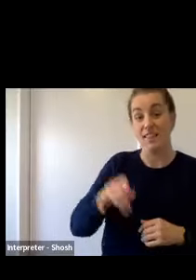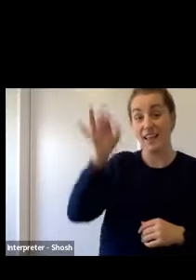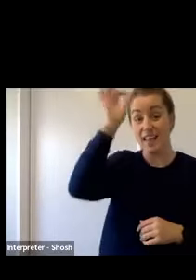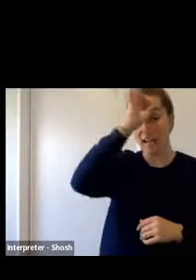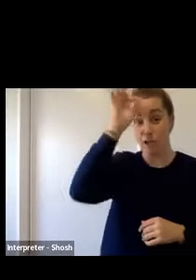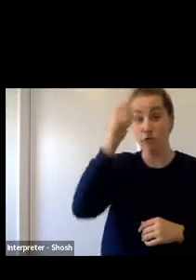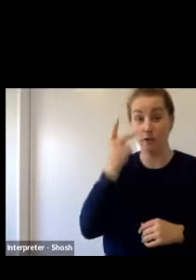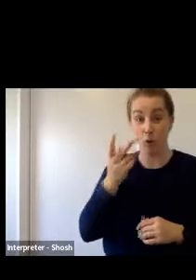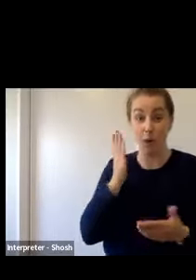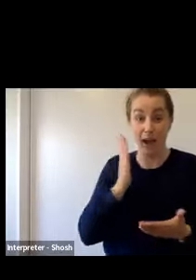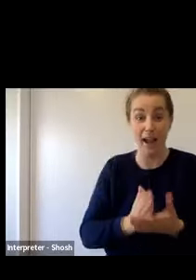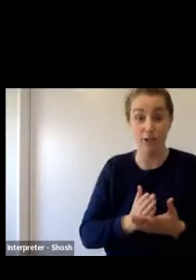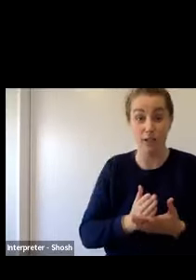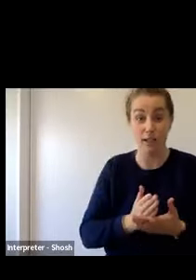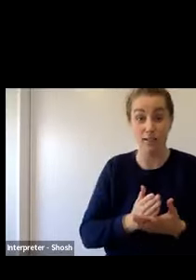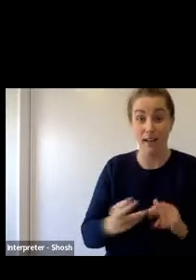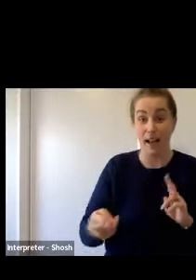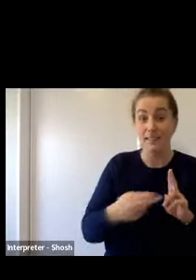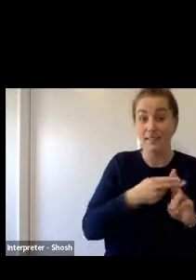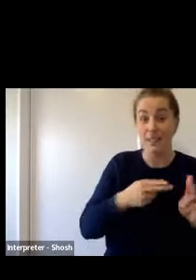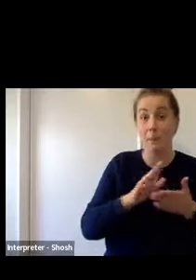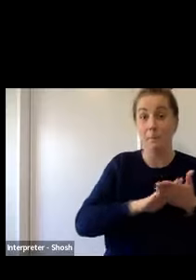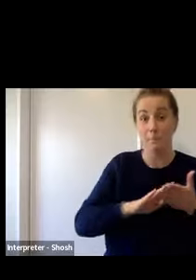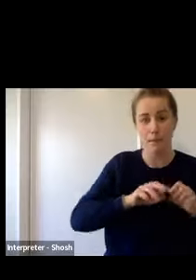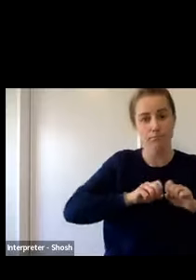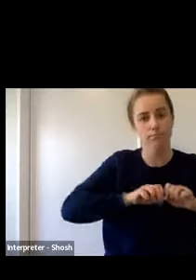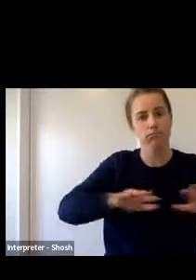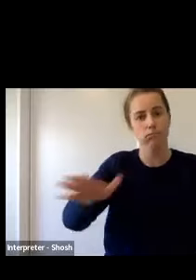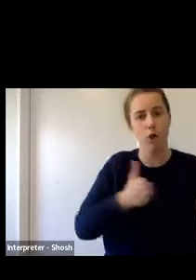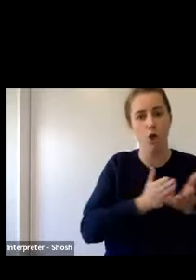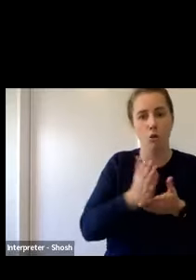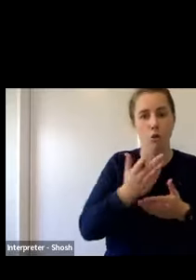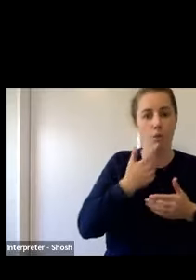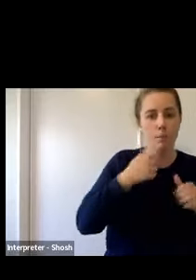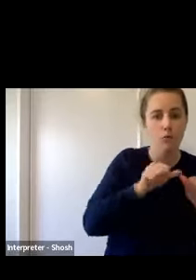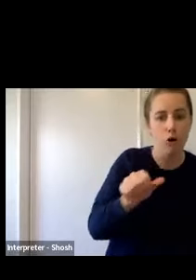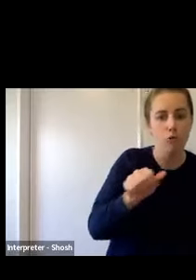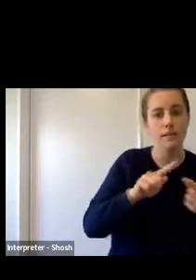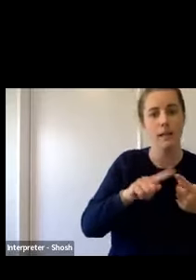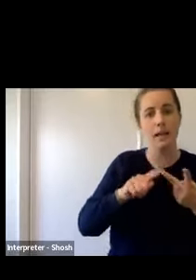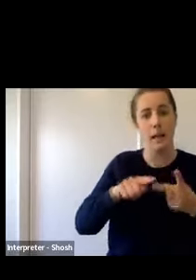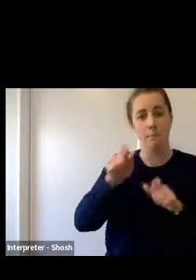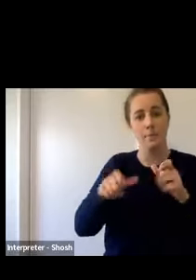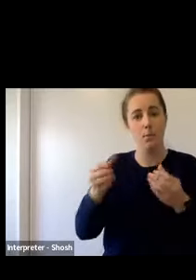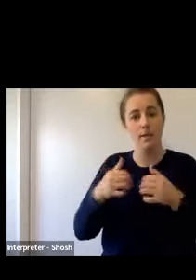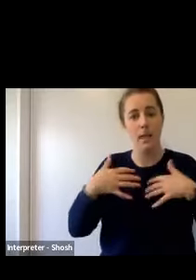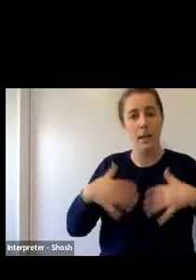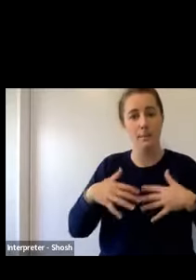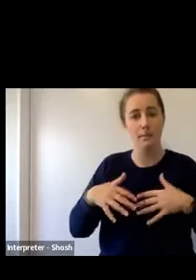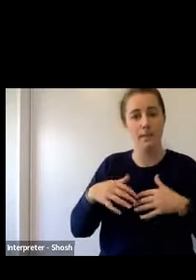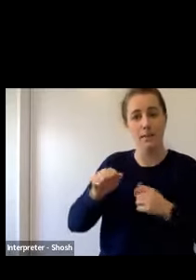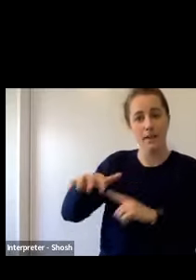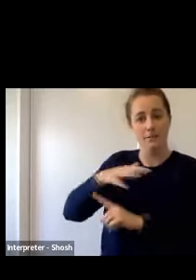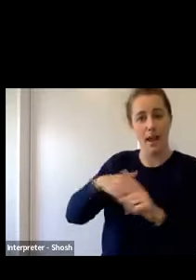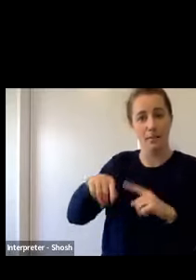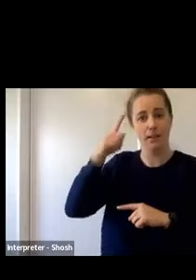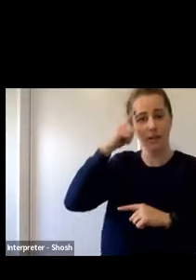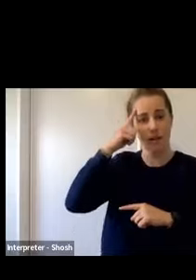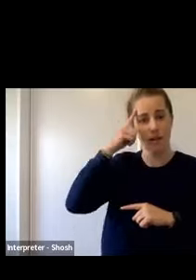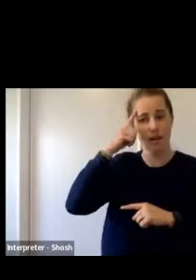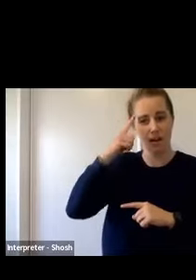the associated stigma are pervasive within bureaucracies, and people with epilepsy and their families continue to